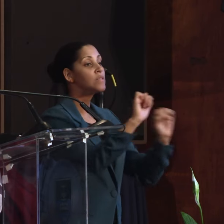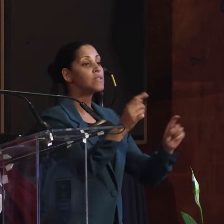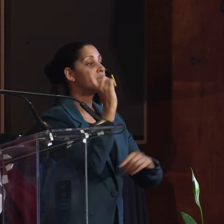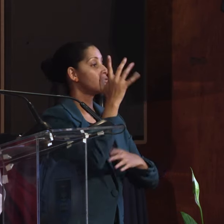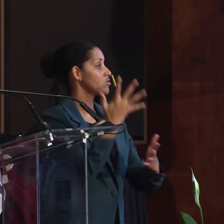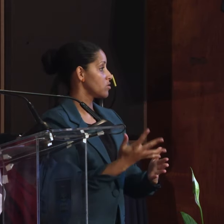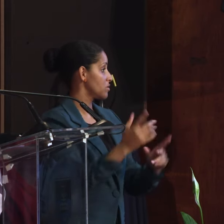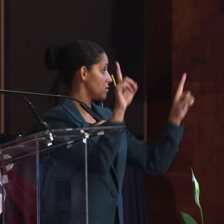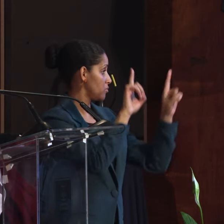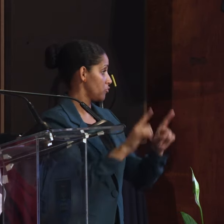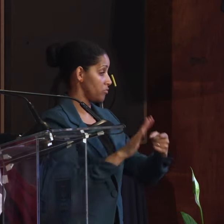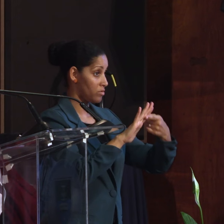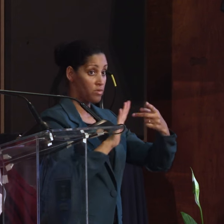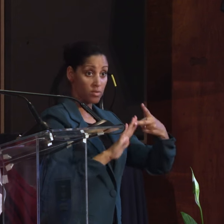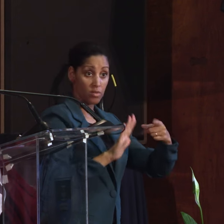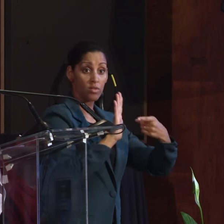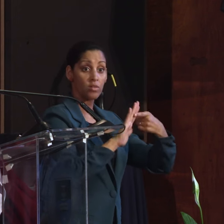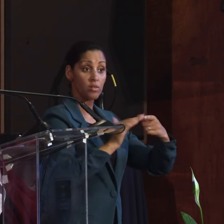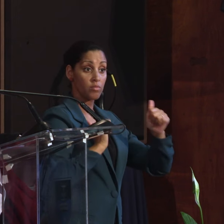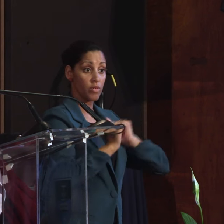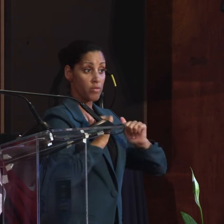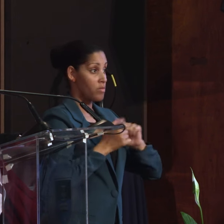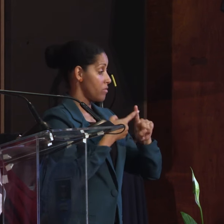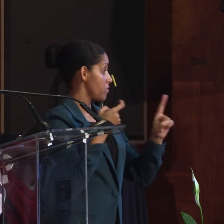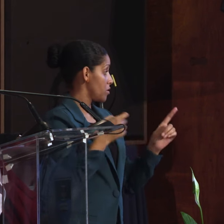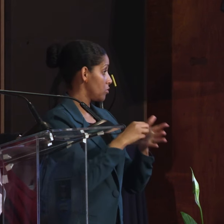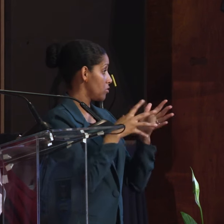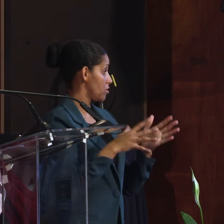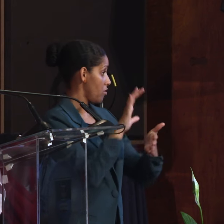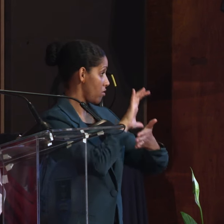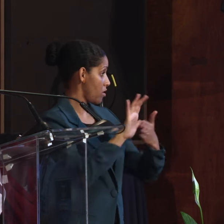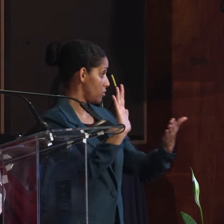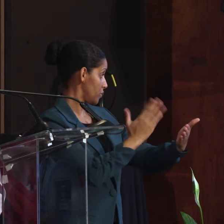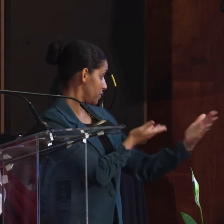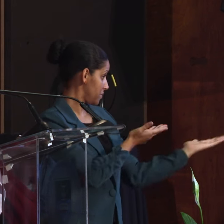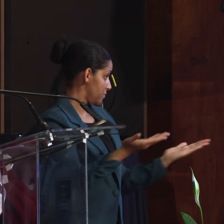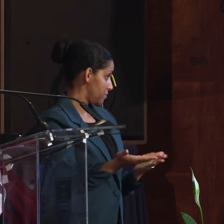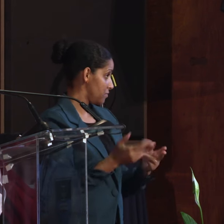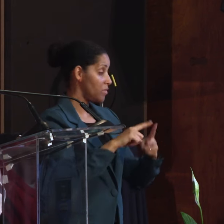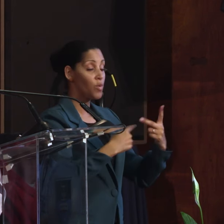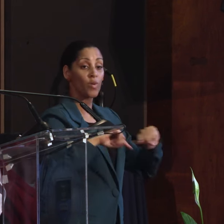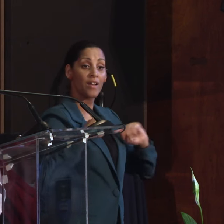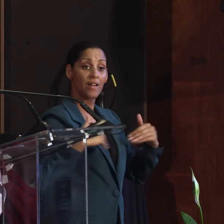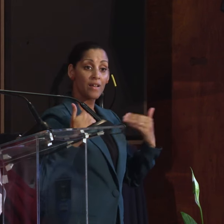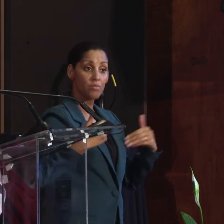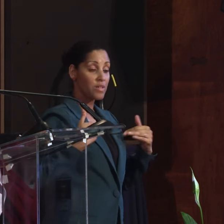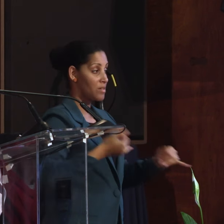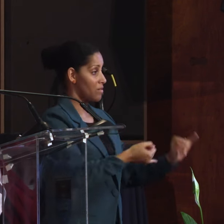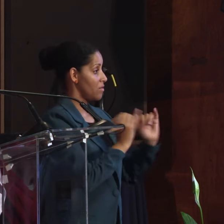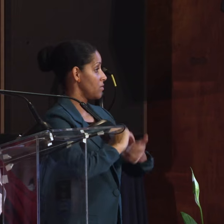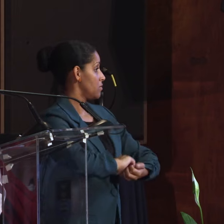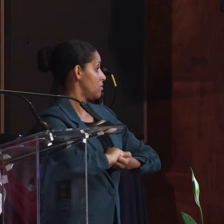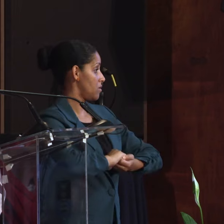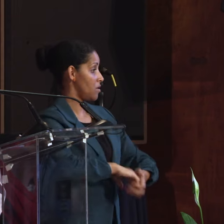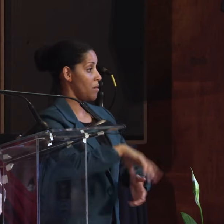special offerings. First, a performance by the students of the College of Music. We're delighted to invite tenor